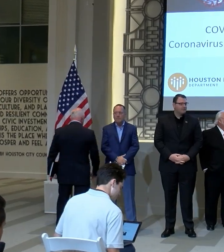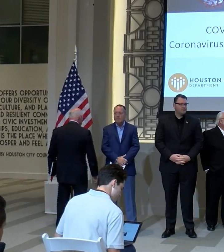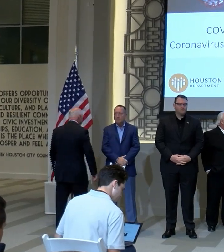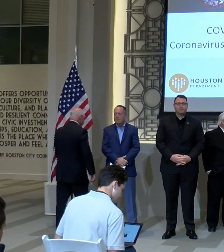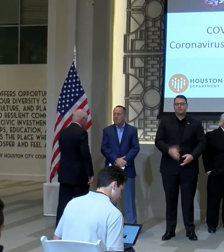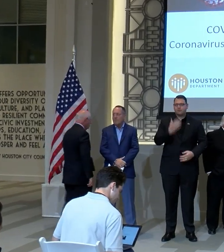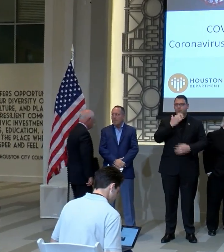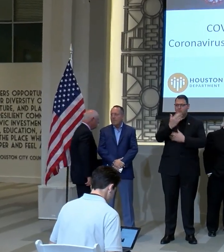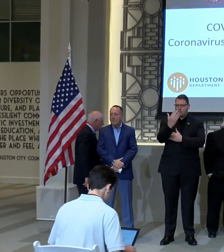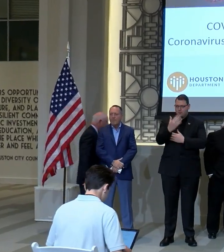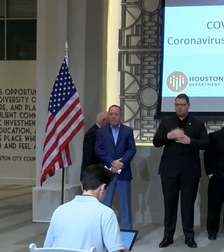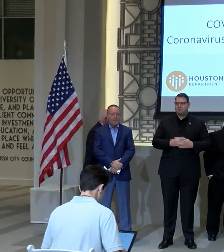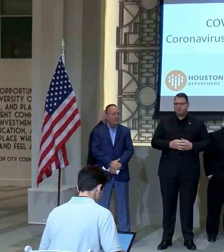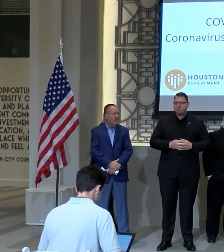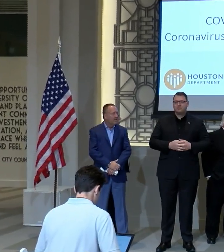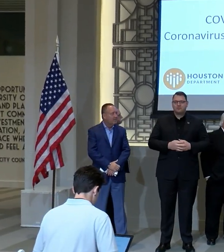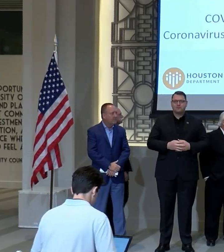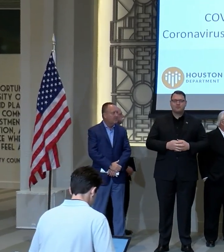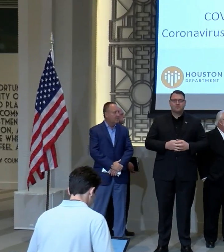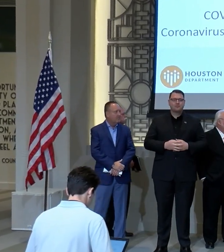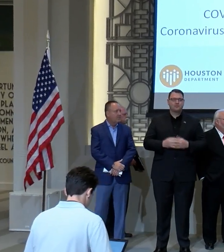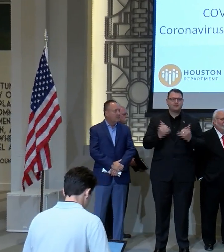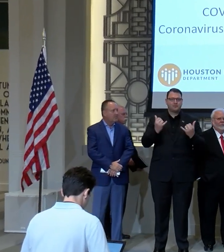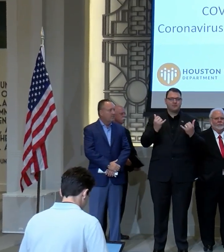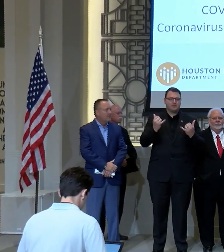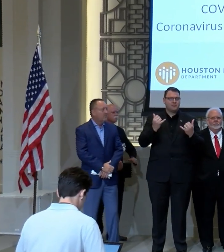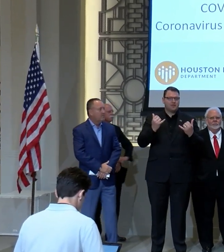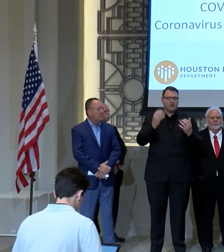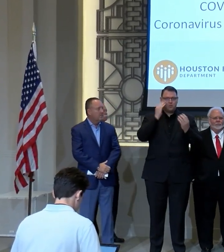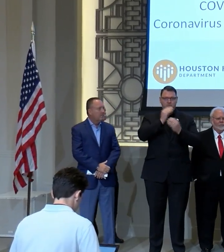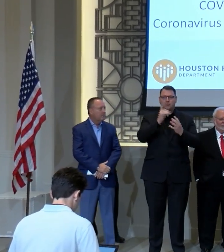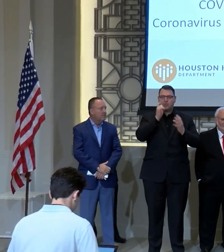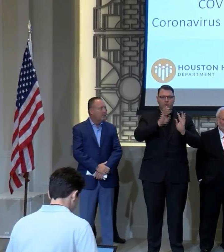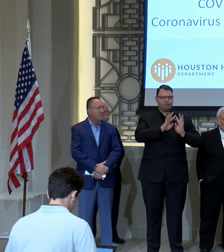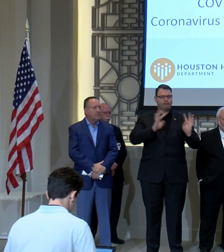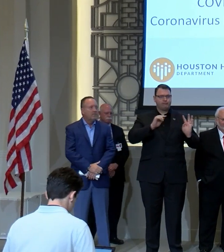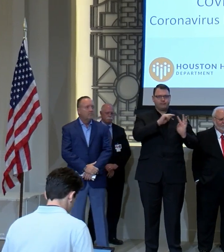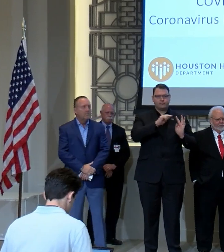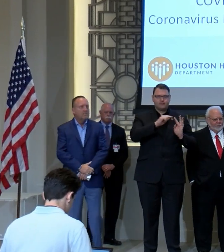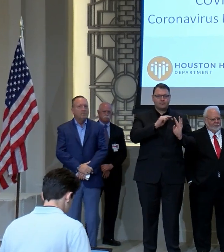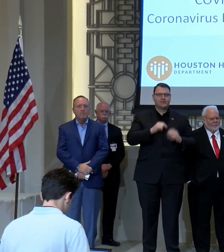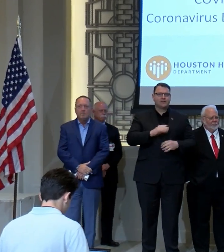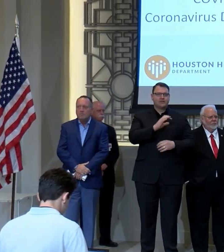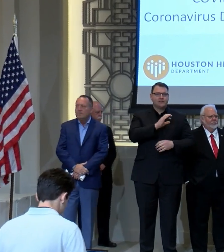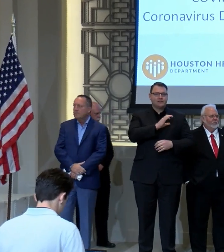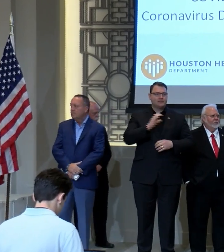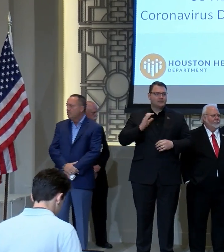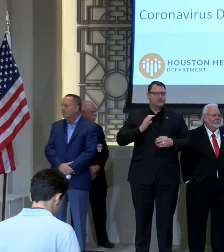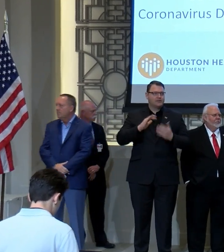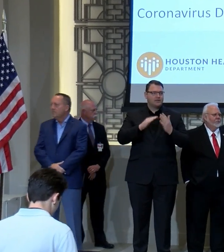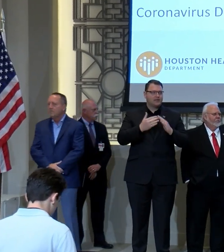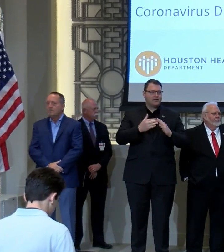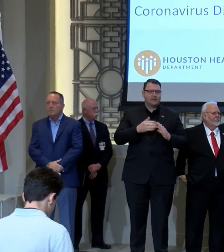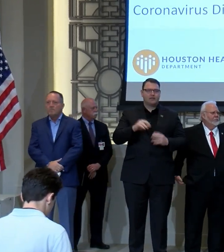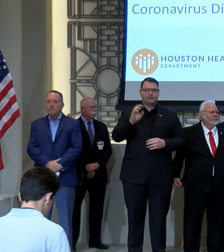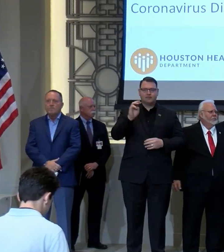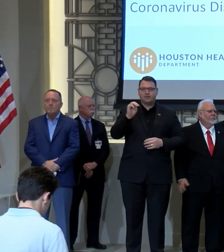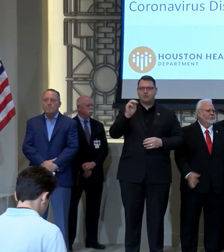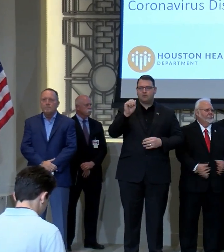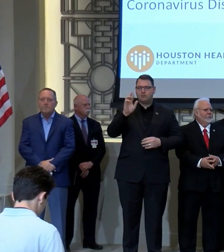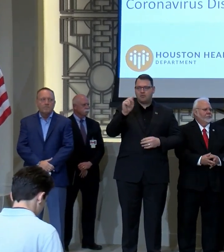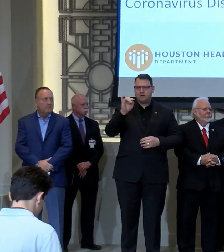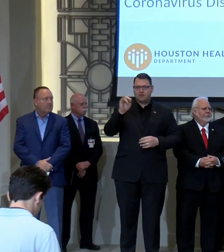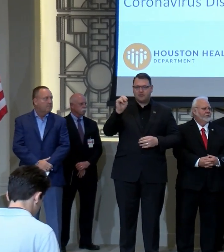Good morning, and let me acknowledge that standing with me from City Council, Mayor Pro Tem Martin, Vice Mayor Pro Tem